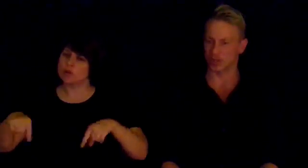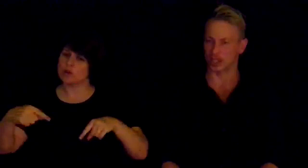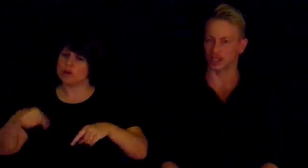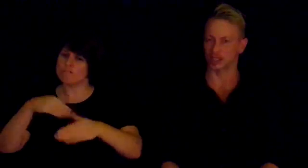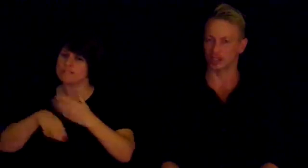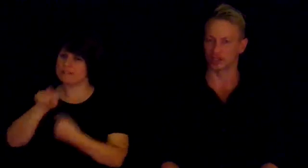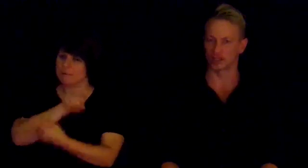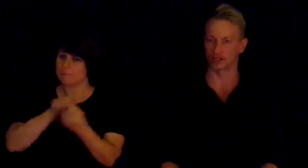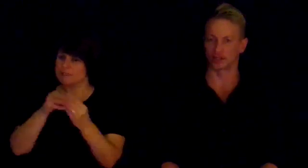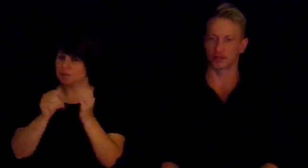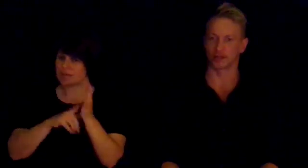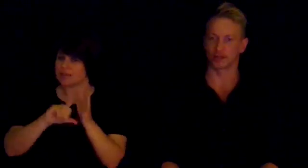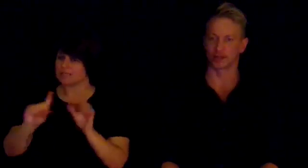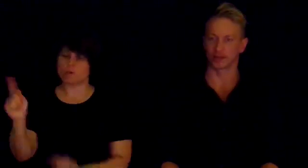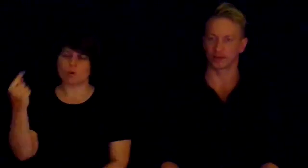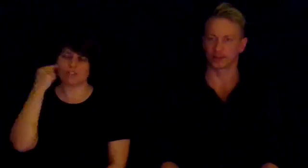so what do you think?